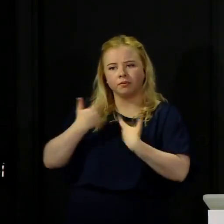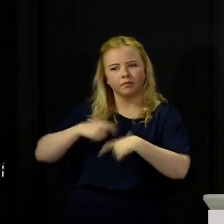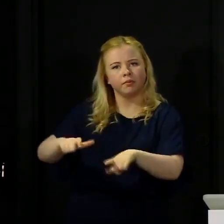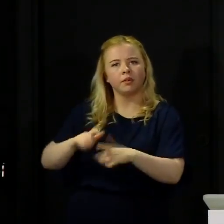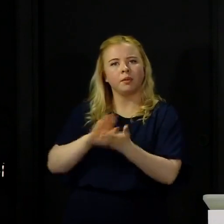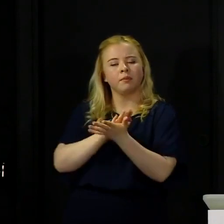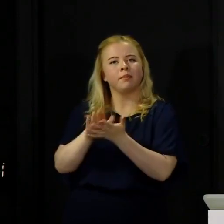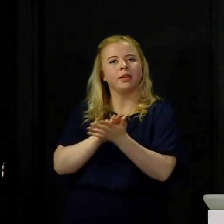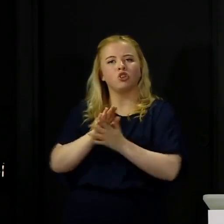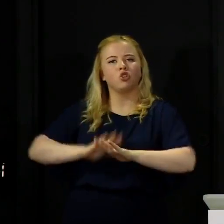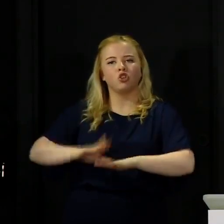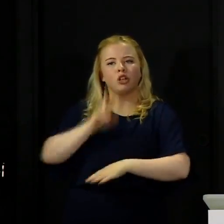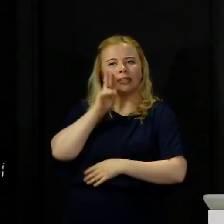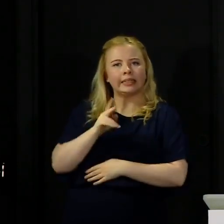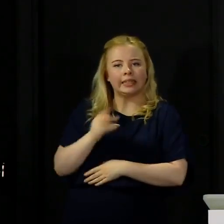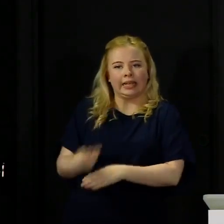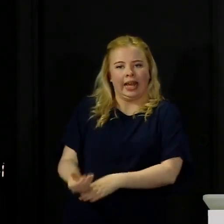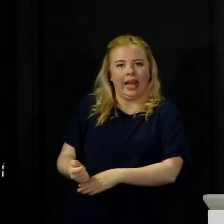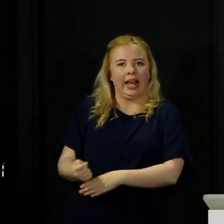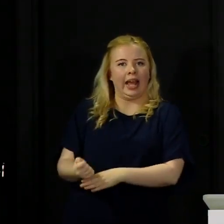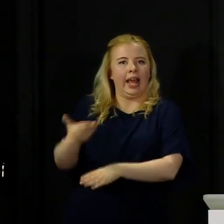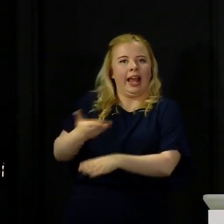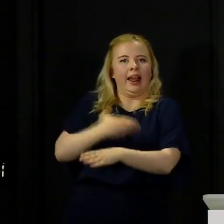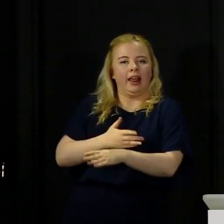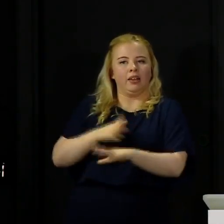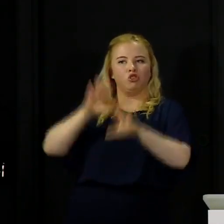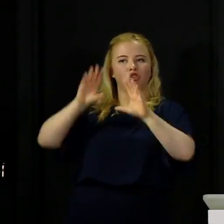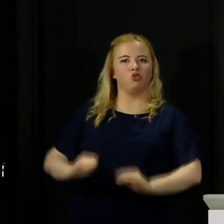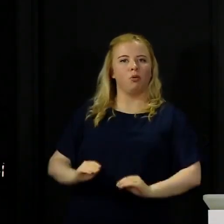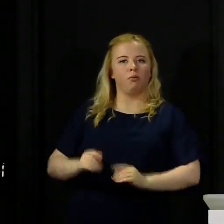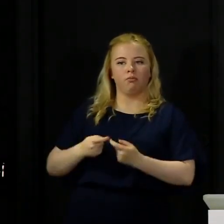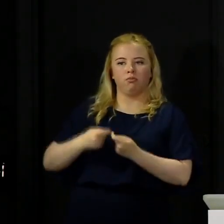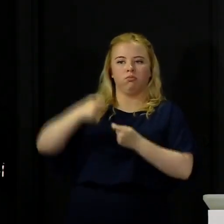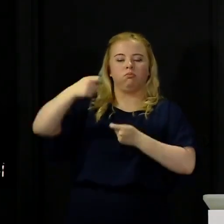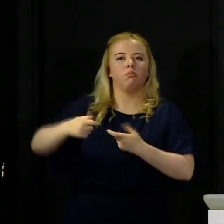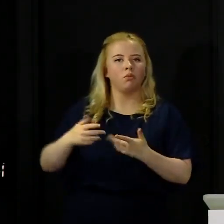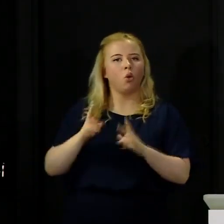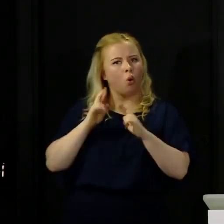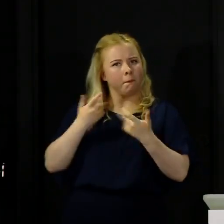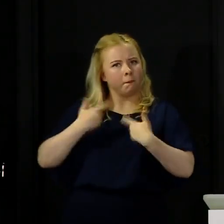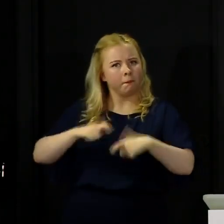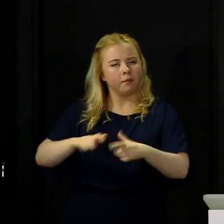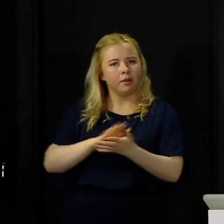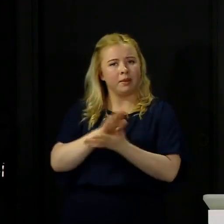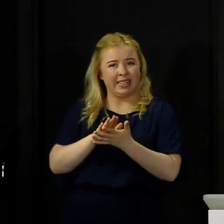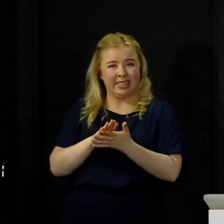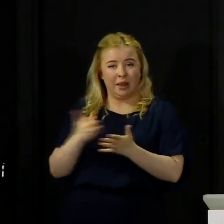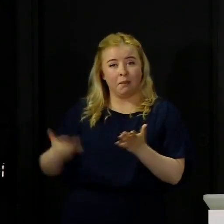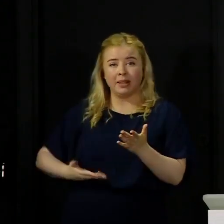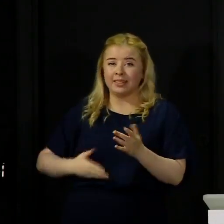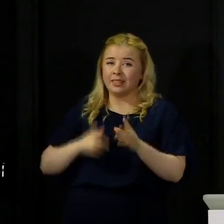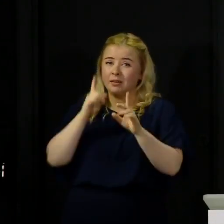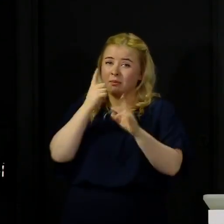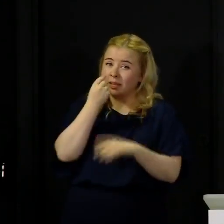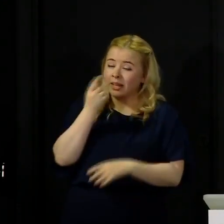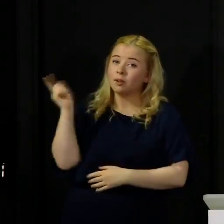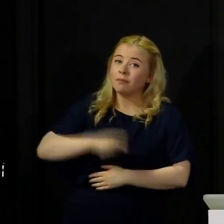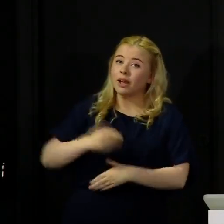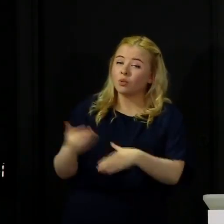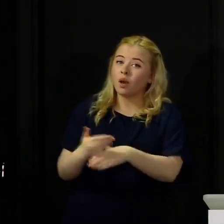see the premature withdrawal of schemes that would then, as I said earlier on, either force businesses back to work before the evidence says it was